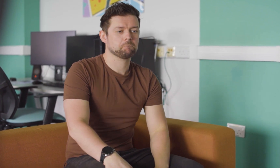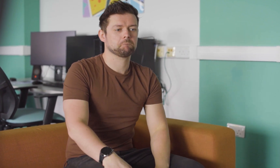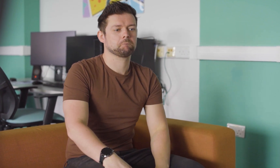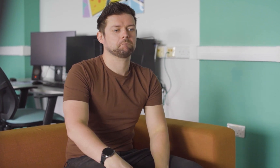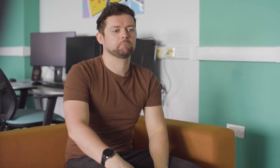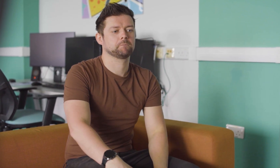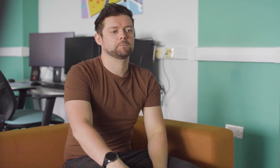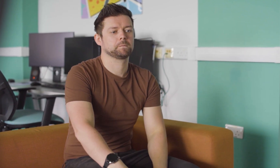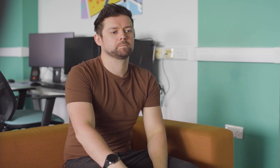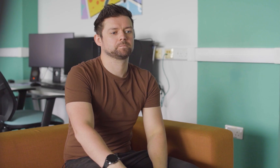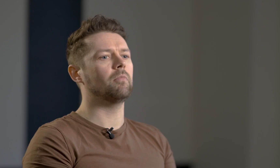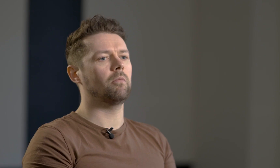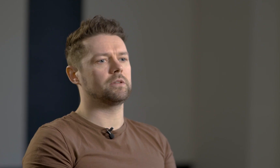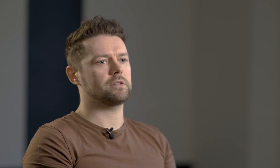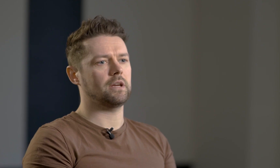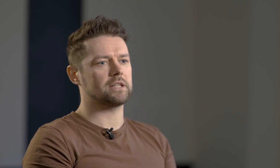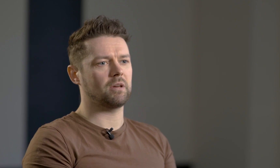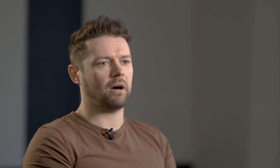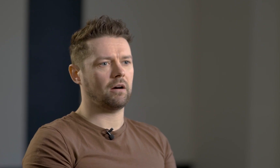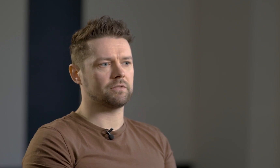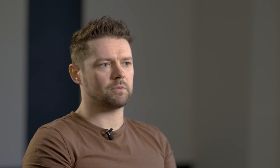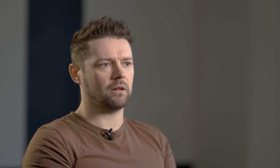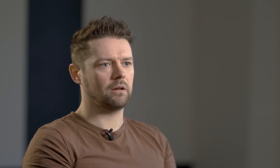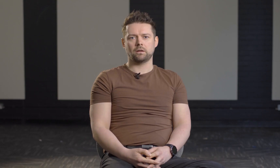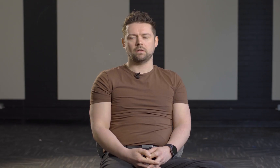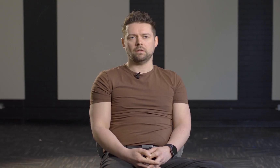the everyday life moments that you get to be a part of as well.